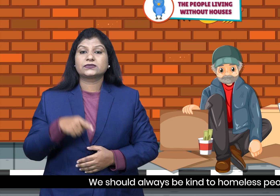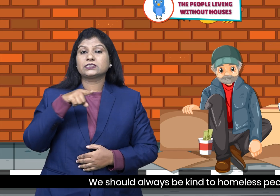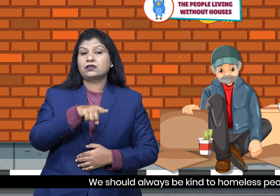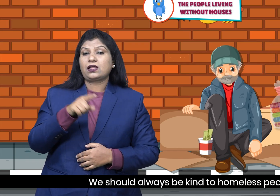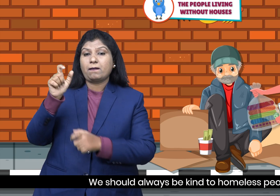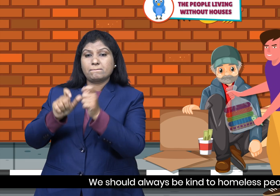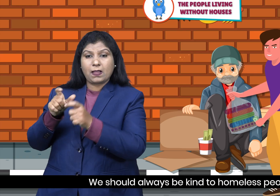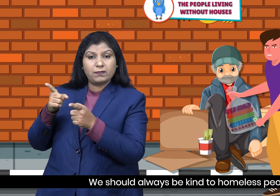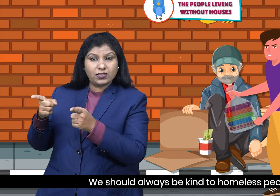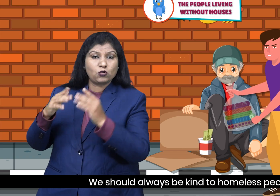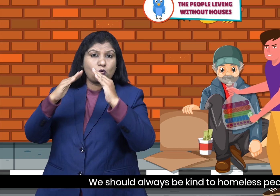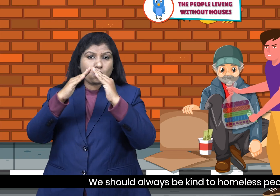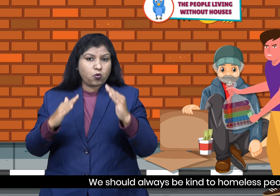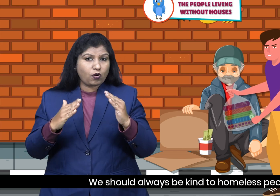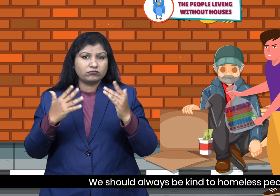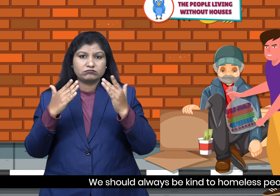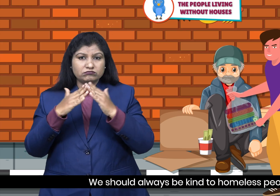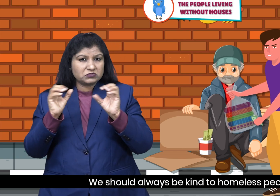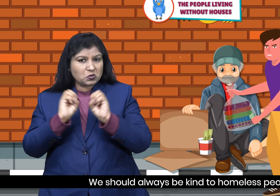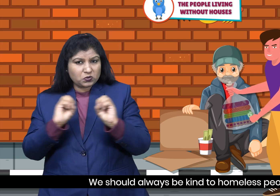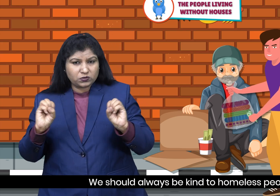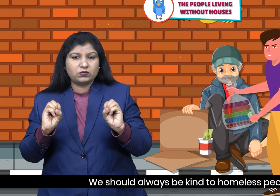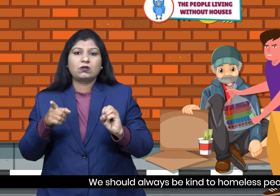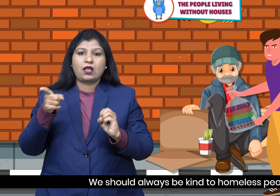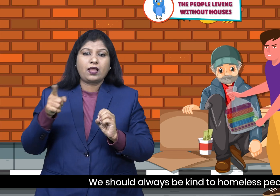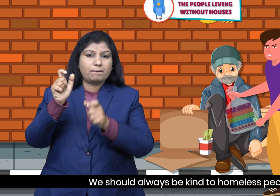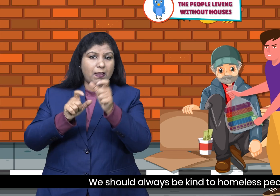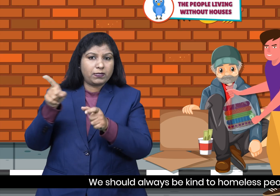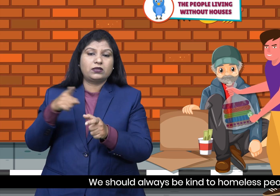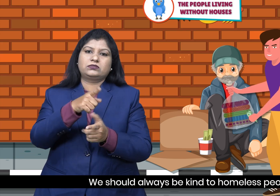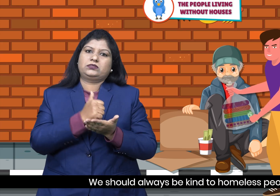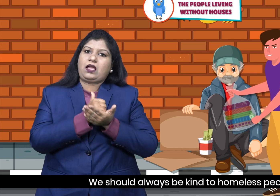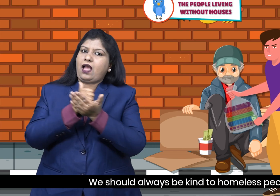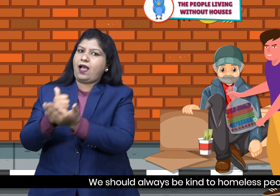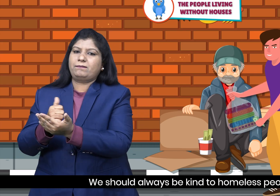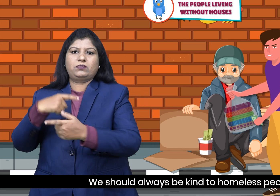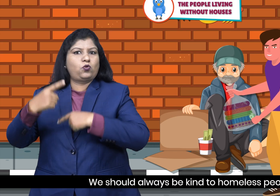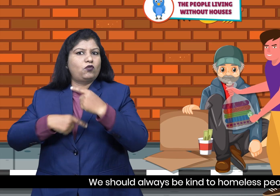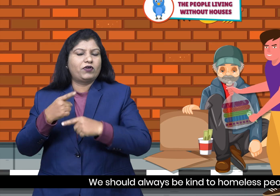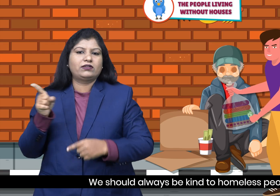We should always be kind to homeless people.